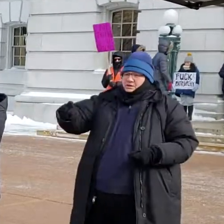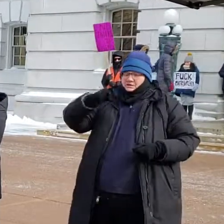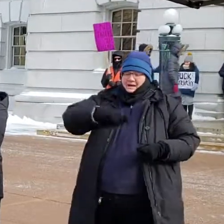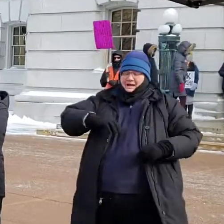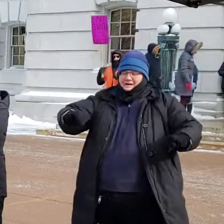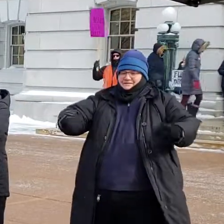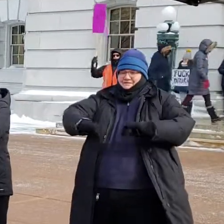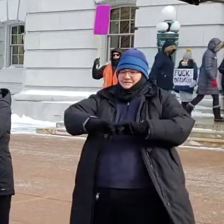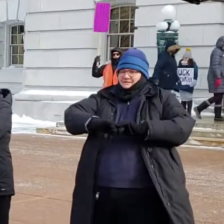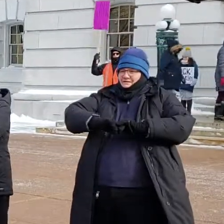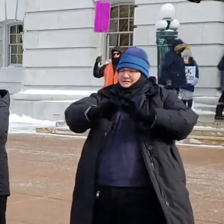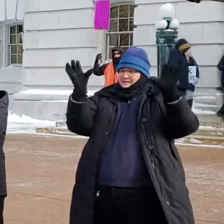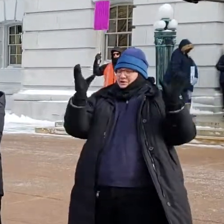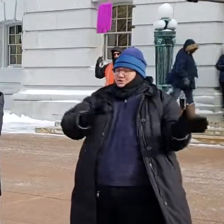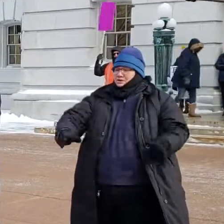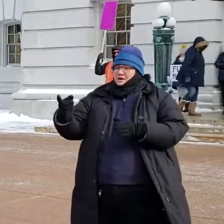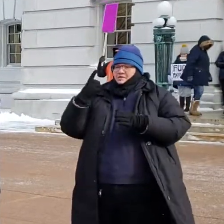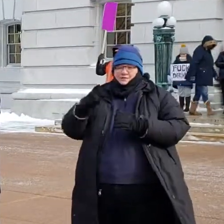possible.